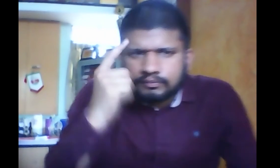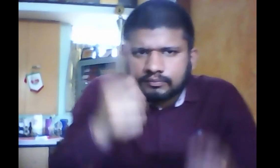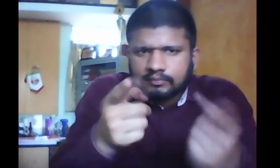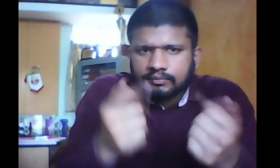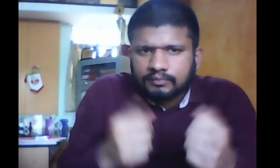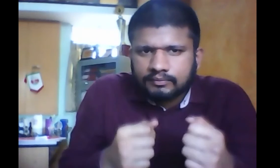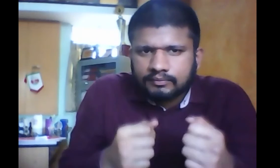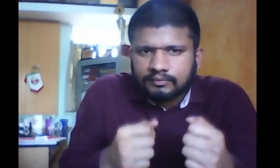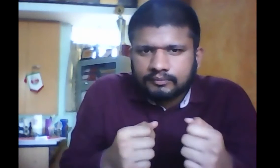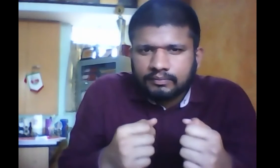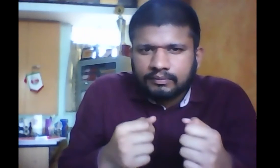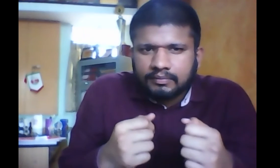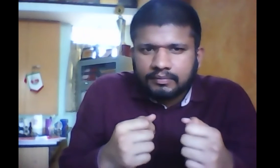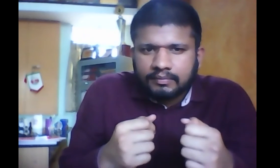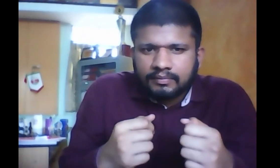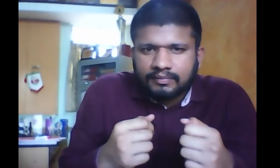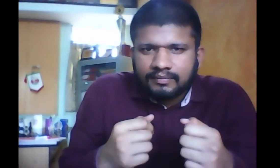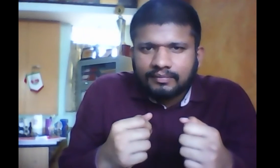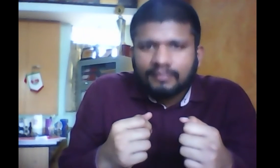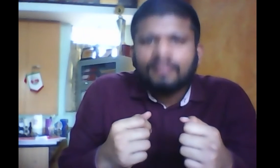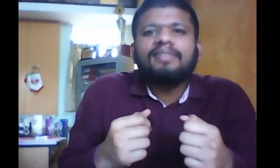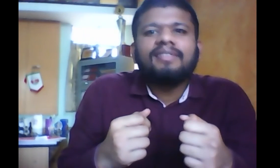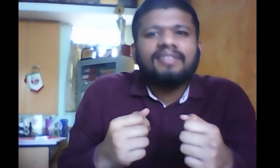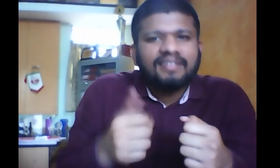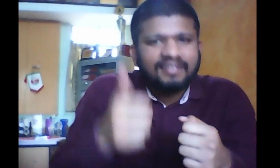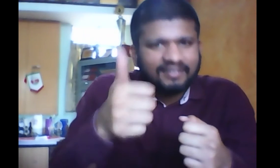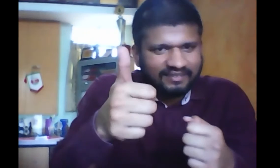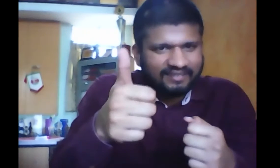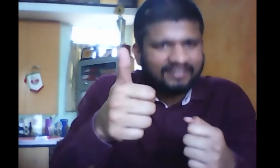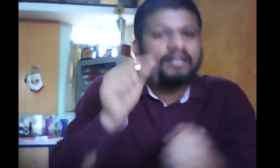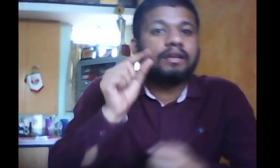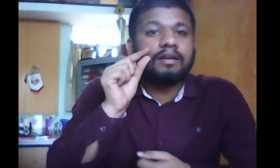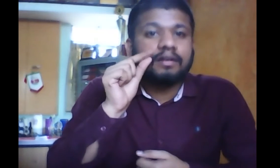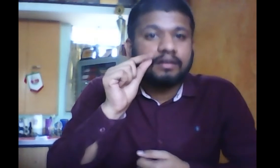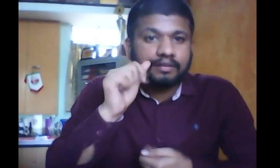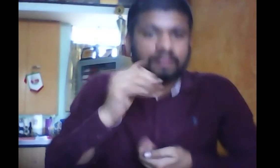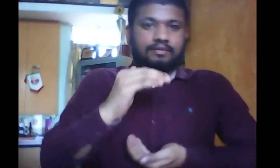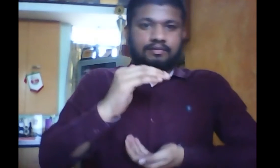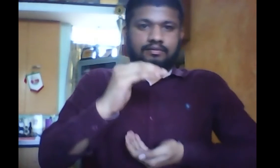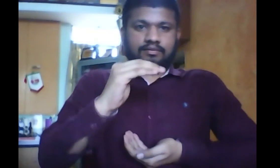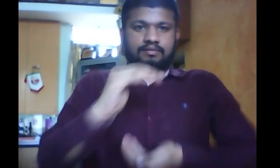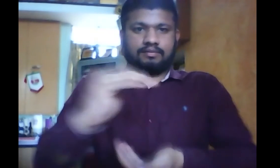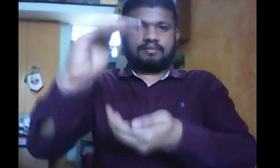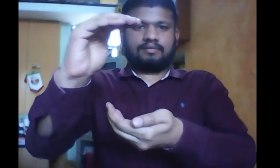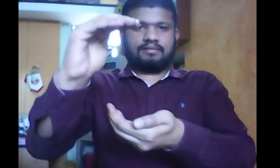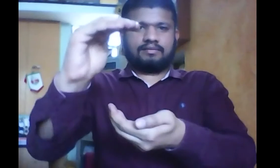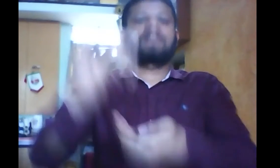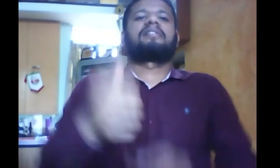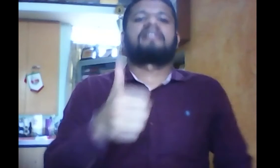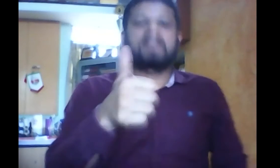Sun, sun. Very nice. Good, Aditya. Good path.